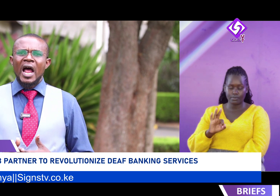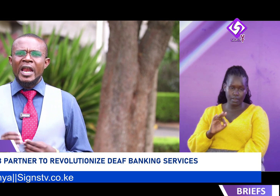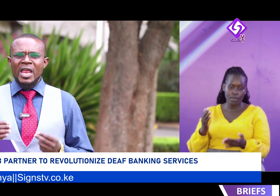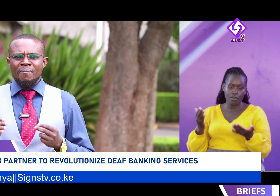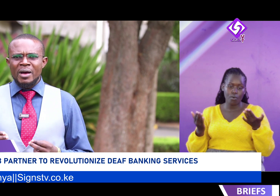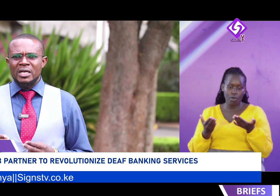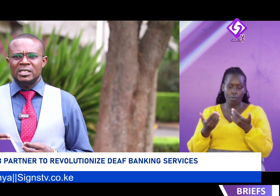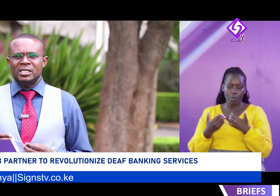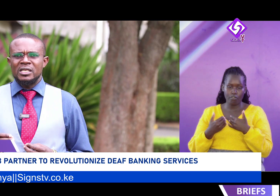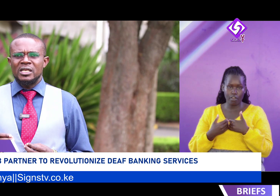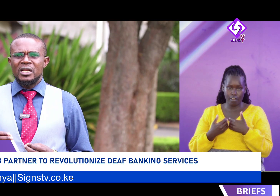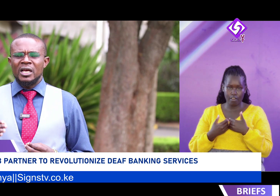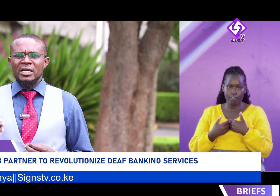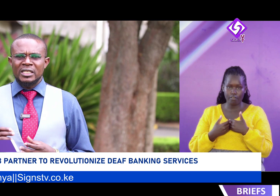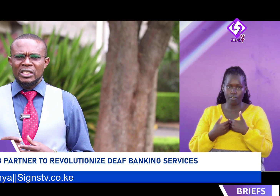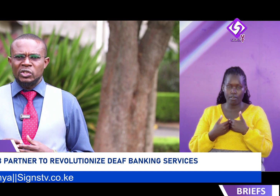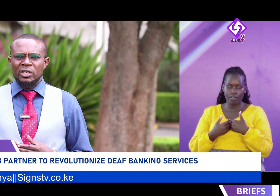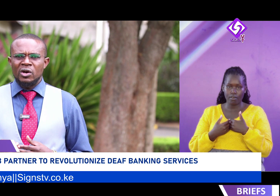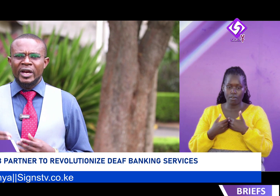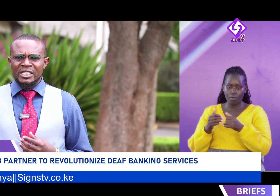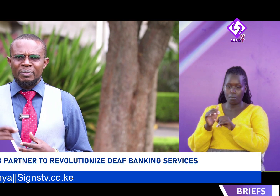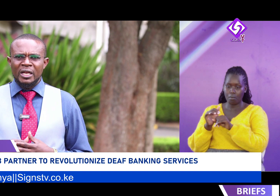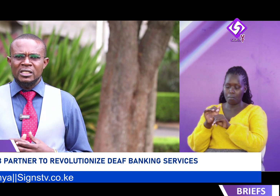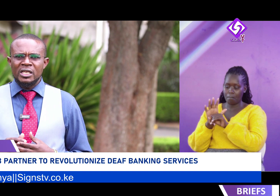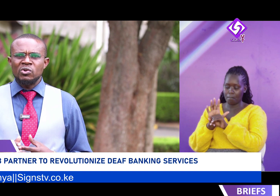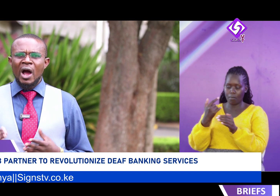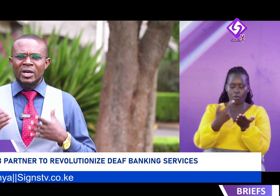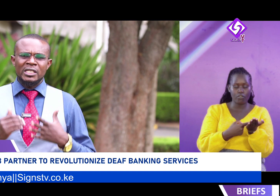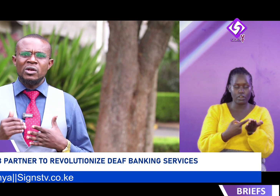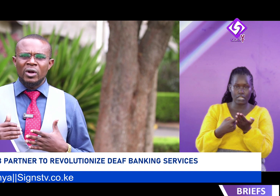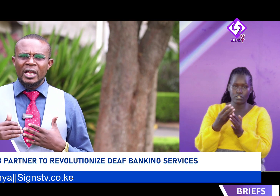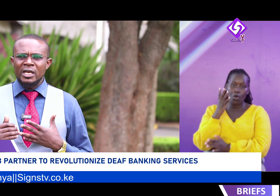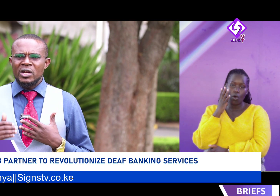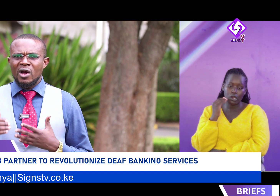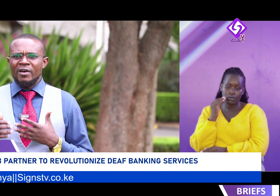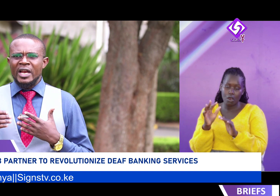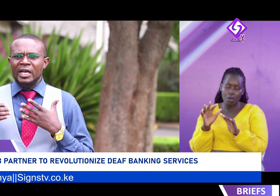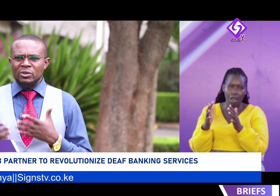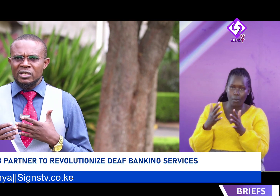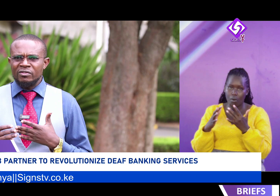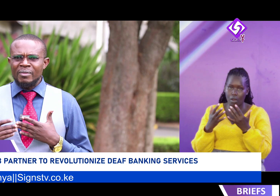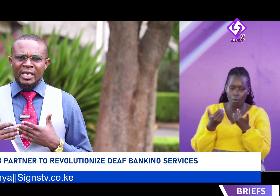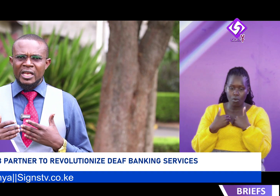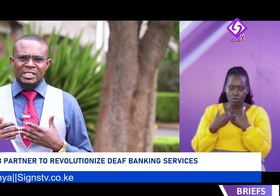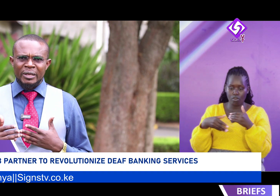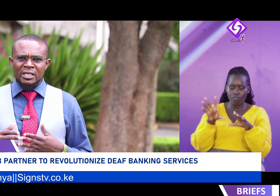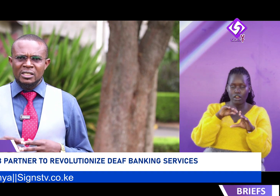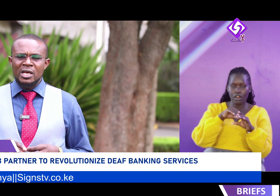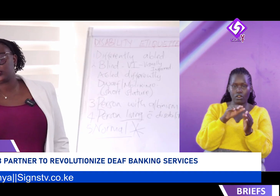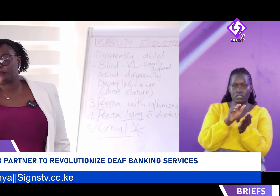an immersed discussion or experience into how does it look like to have an inclusive banking experience. We've had